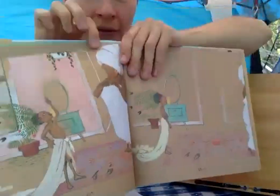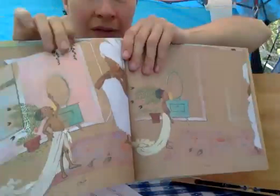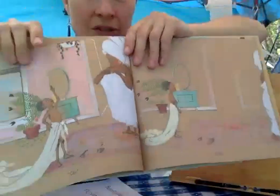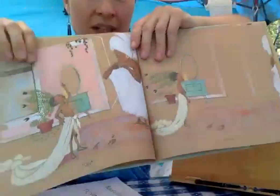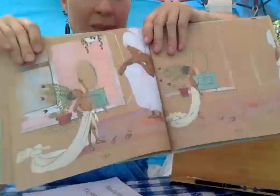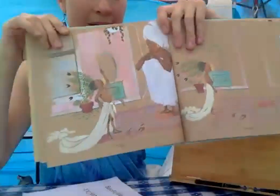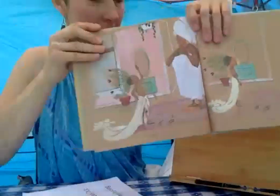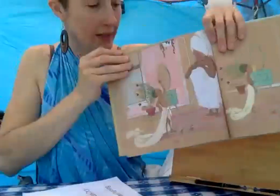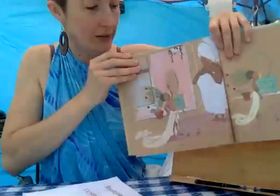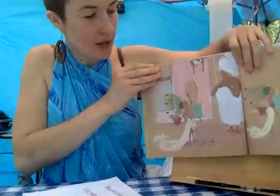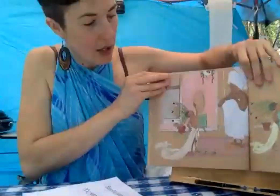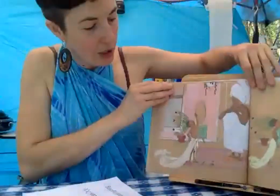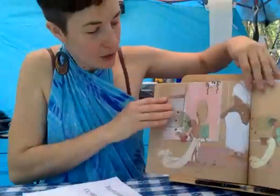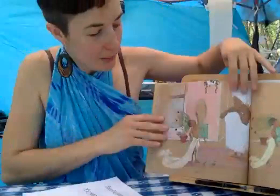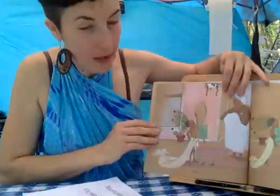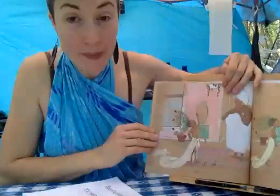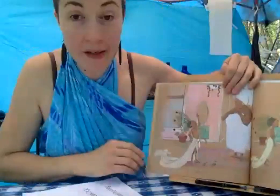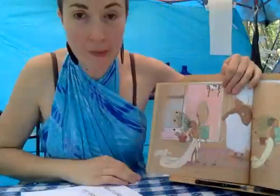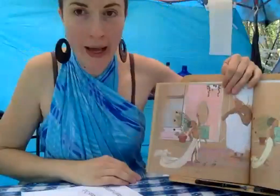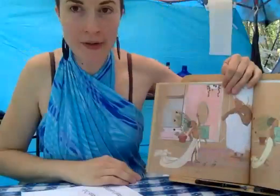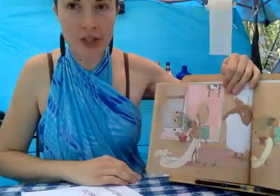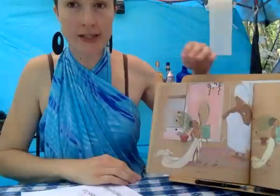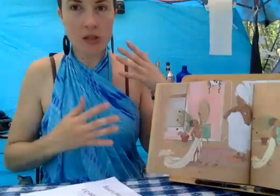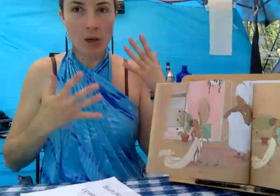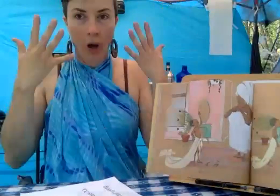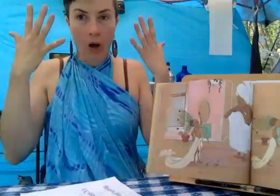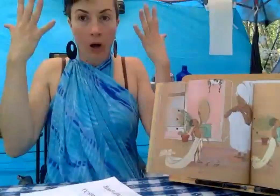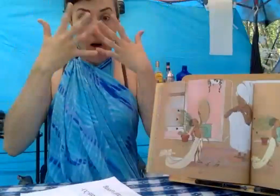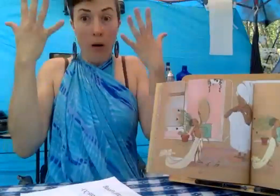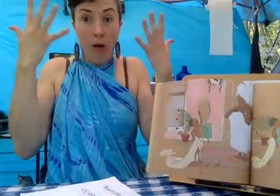the drapes. And Grandma comes out of the bath and she says, "Oh!"